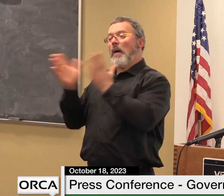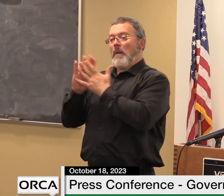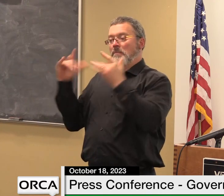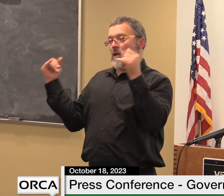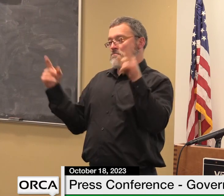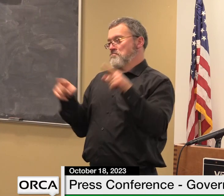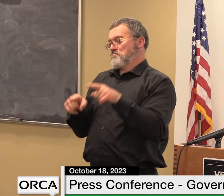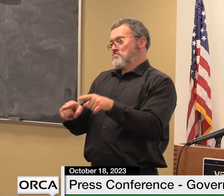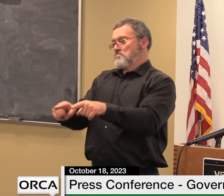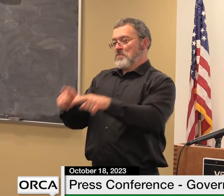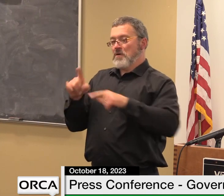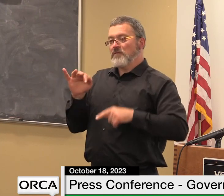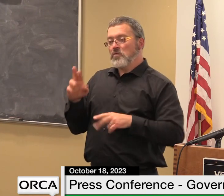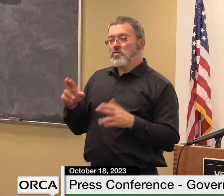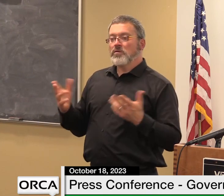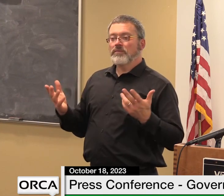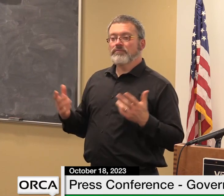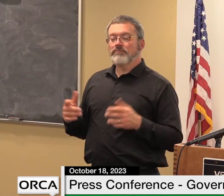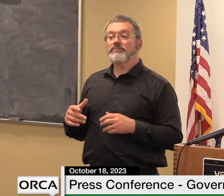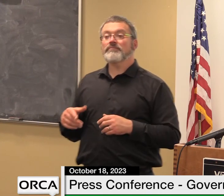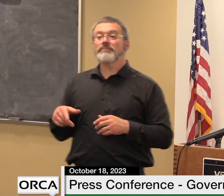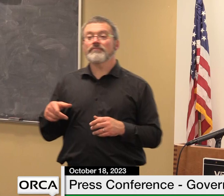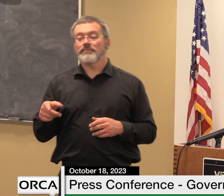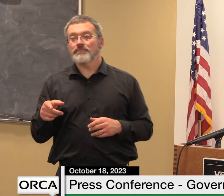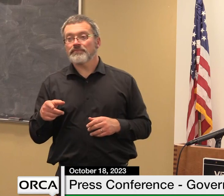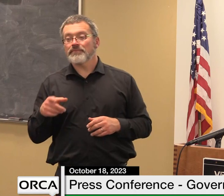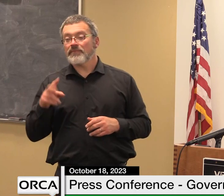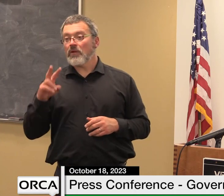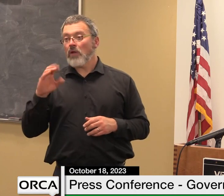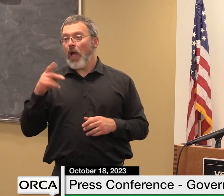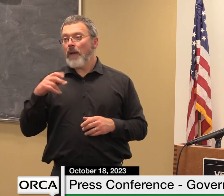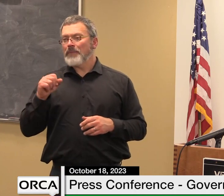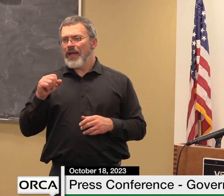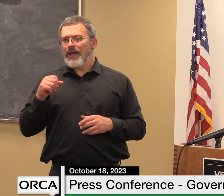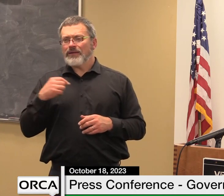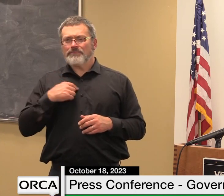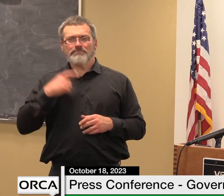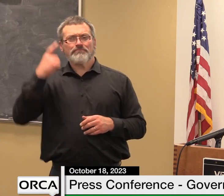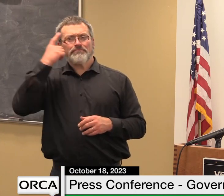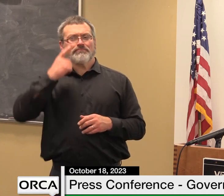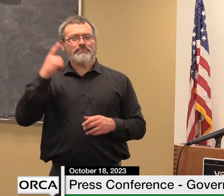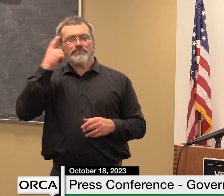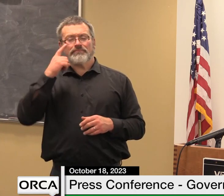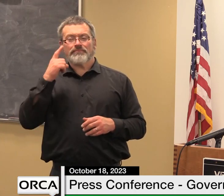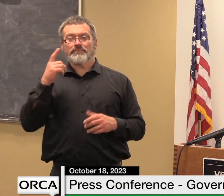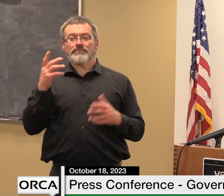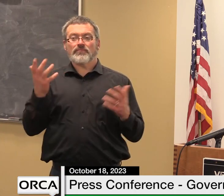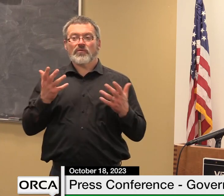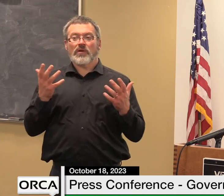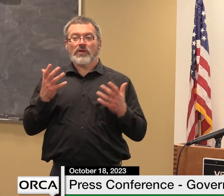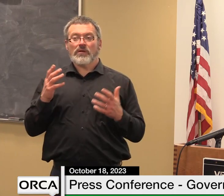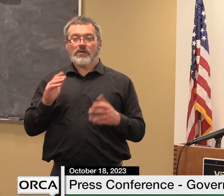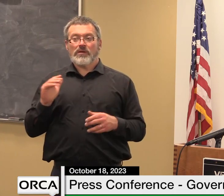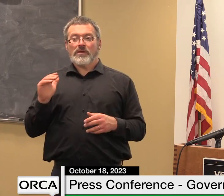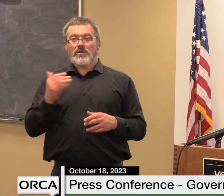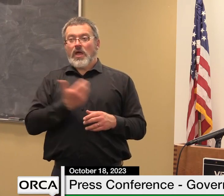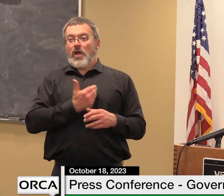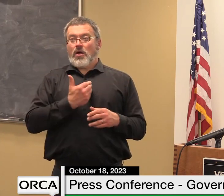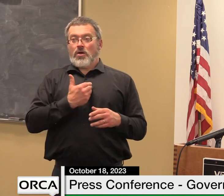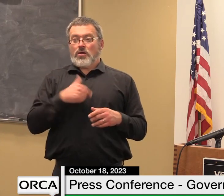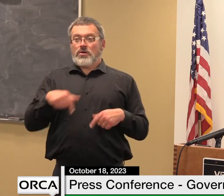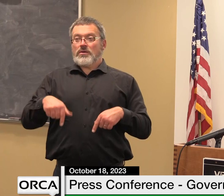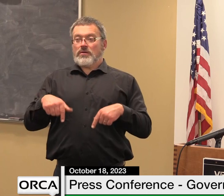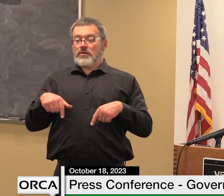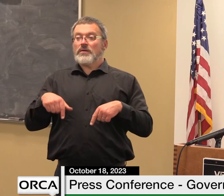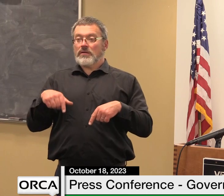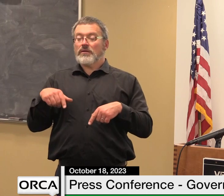It also made us curious to take a look at, if you go through the our health site for the state,